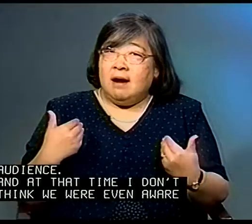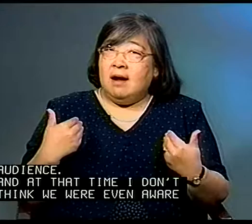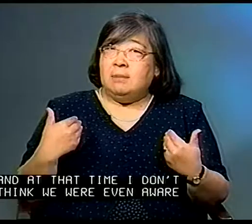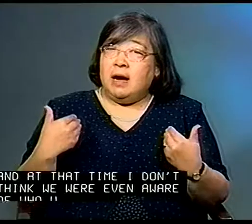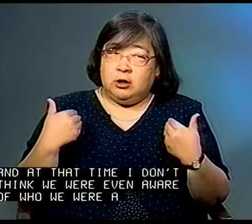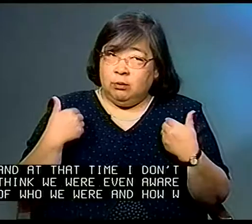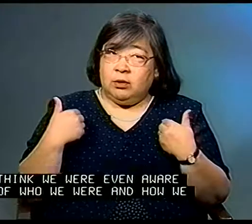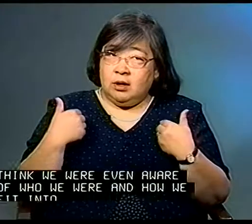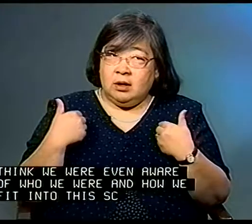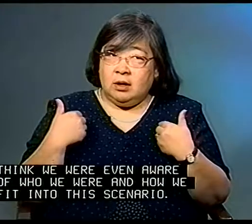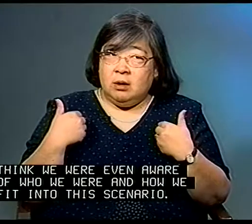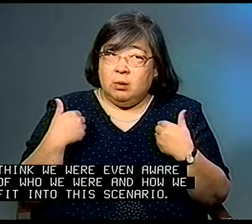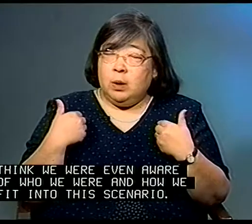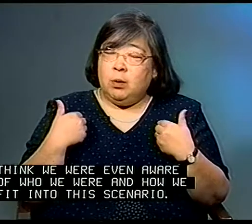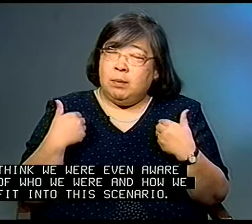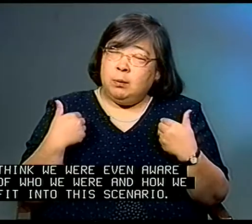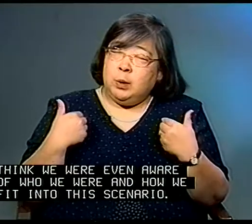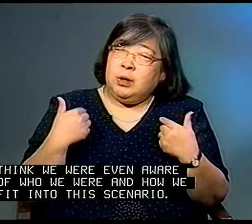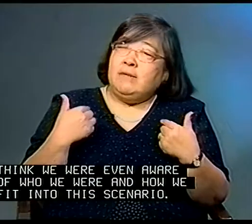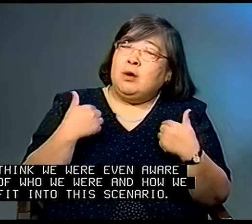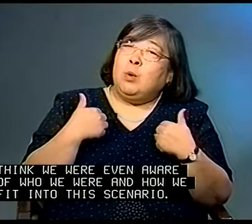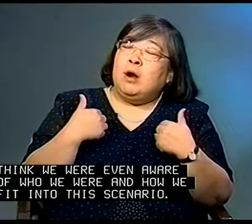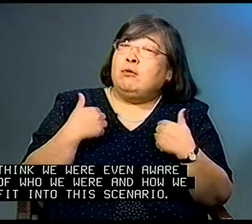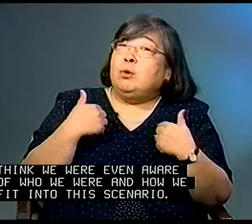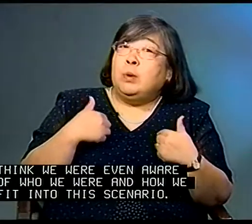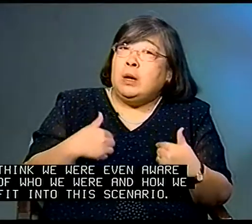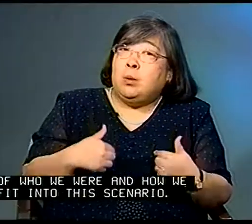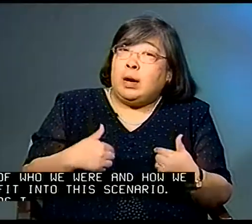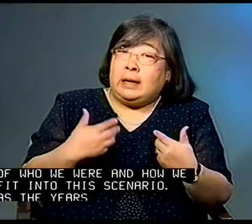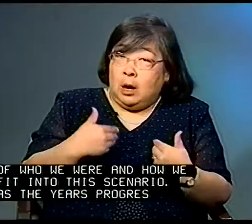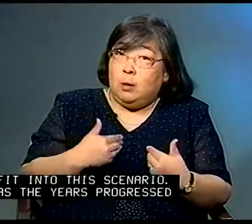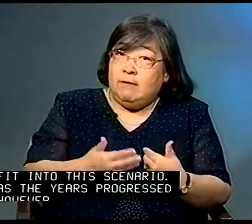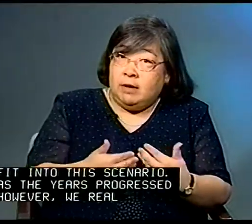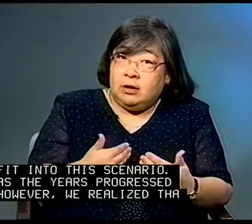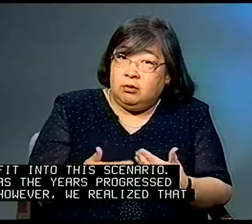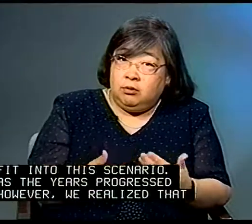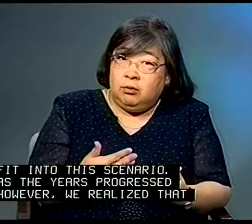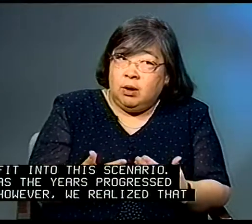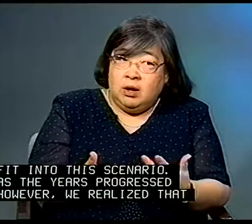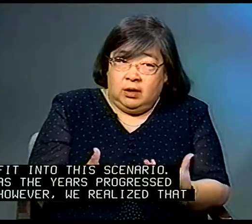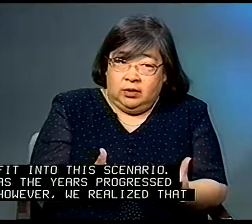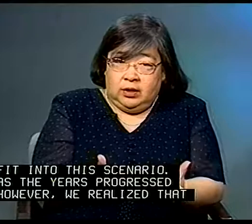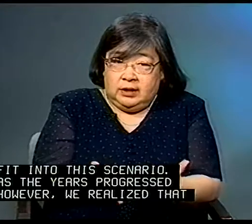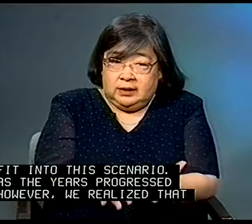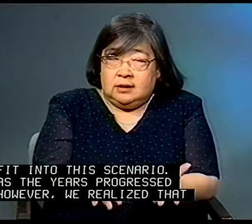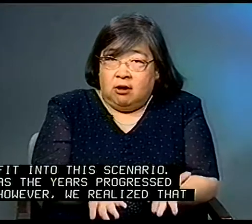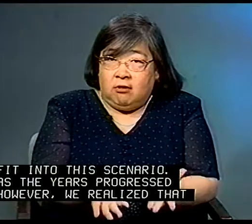time, I don't think we were even aware of who we were and how we fit into this scenario.